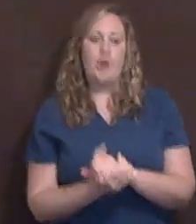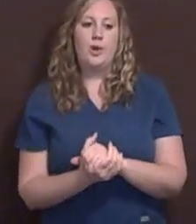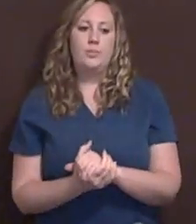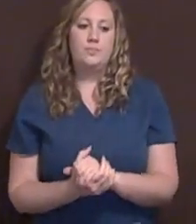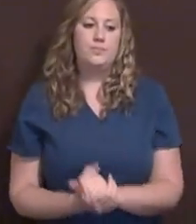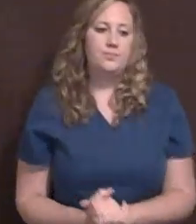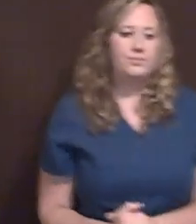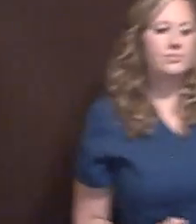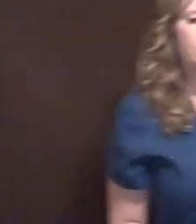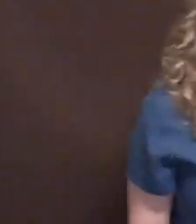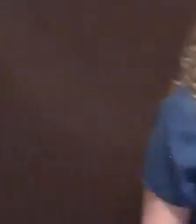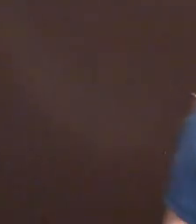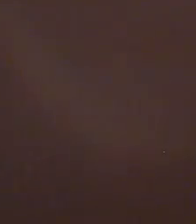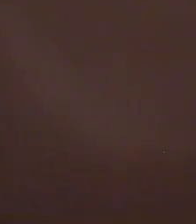Hamburger.